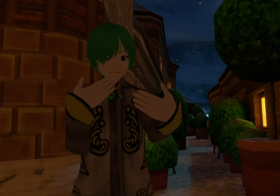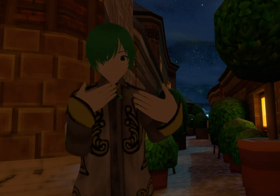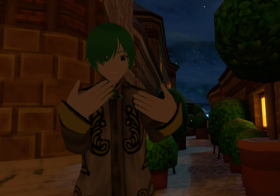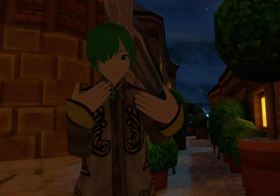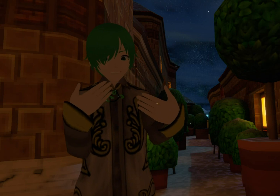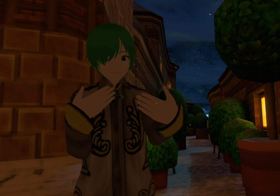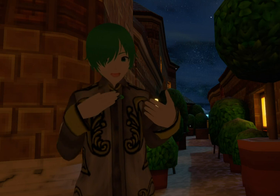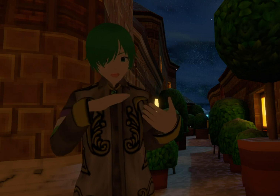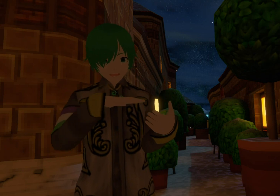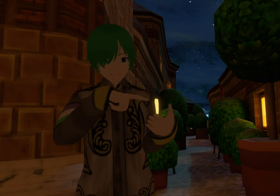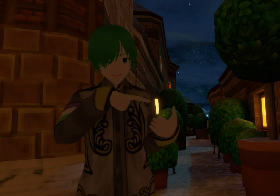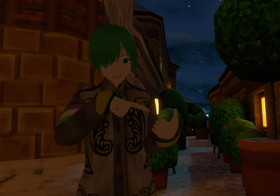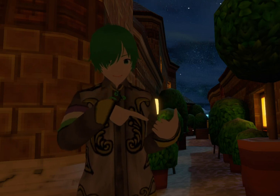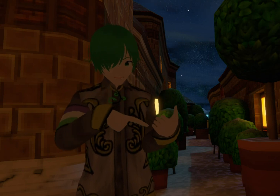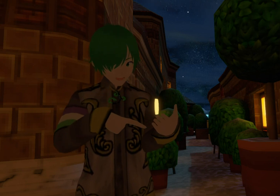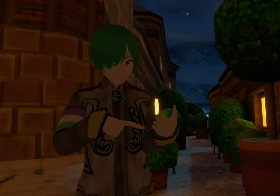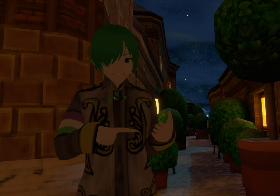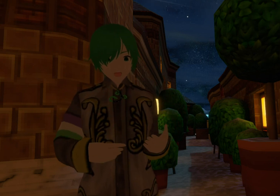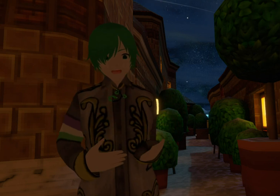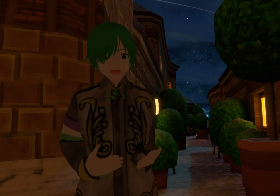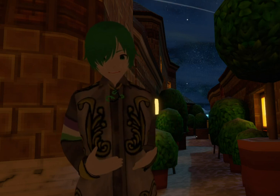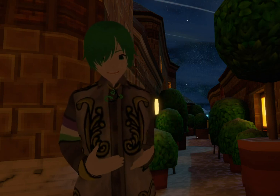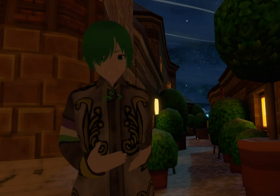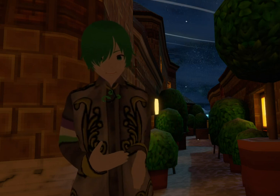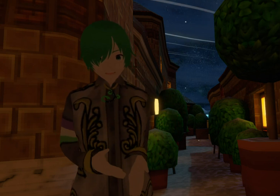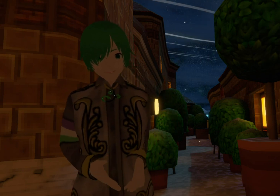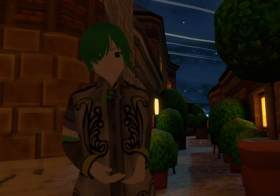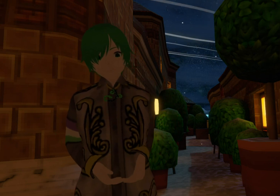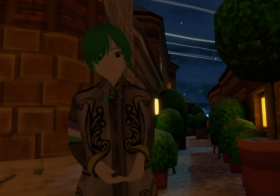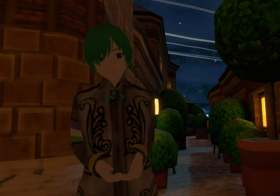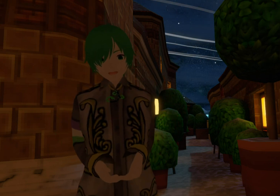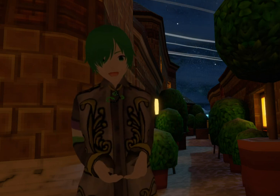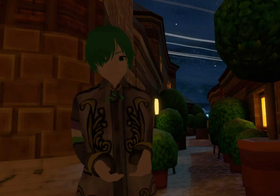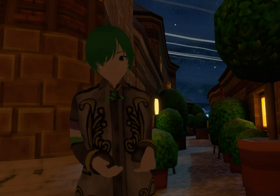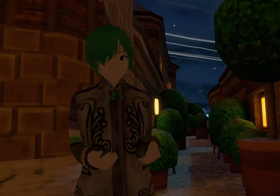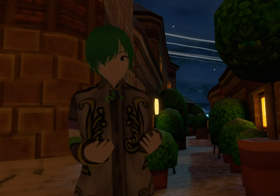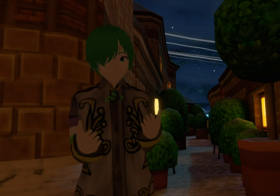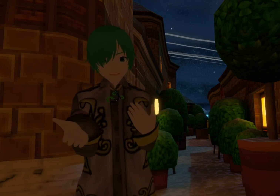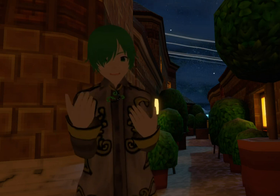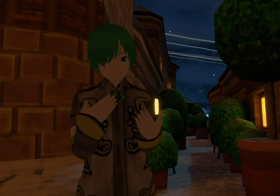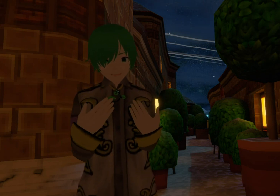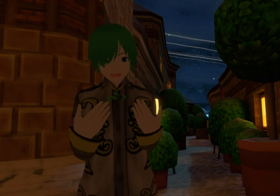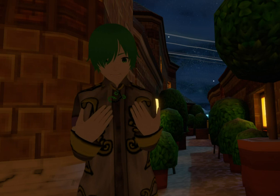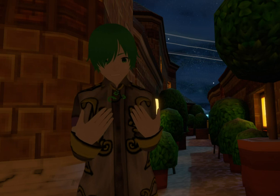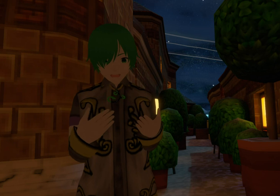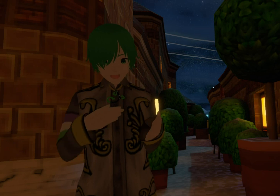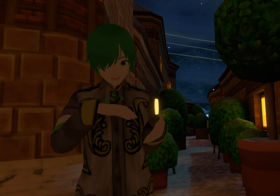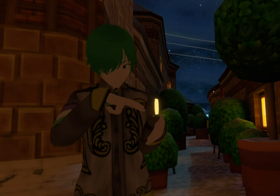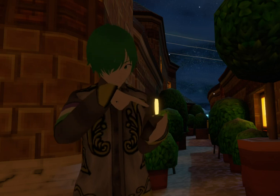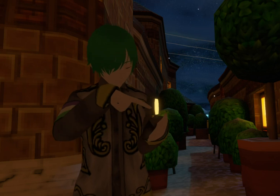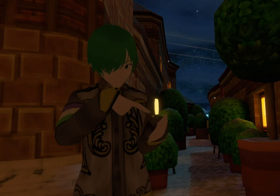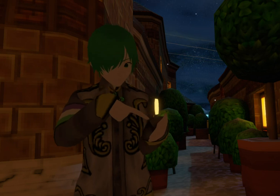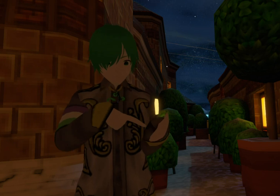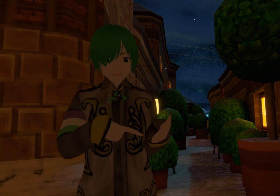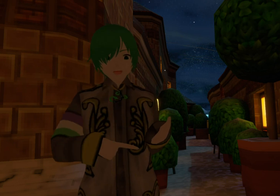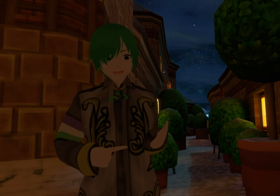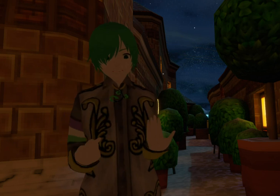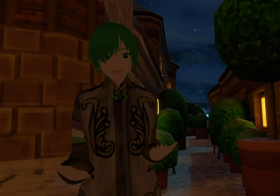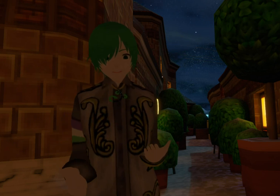see myself kind of like in a mirror so that I know how I'm gesturing. And that gives more